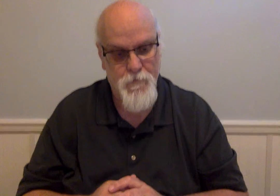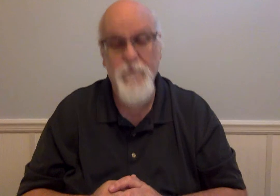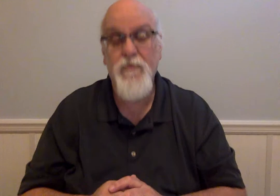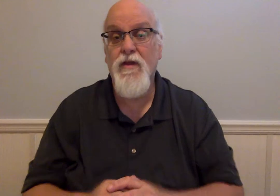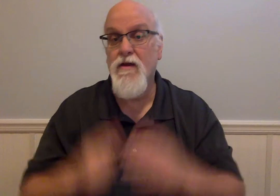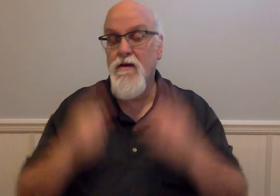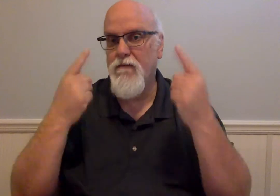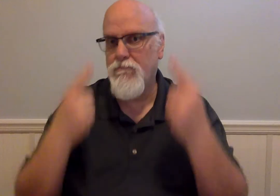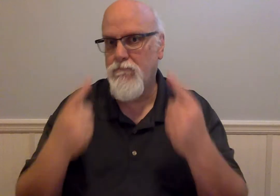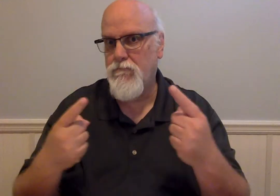next sign,